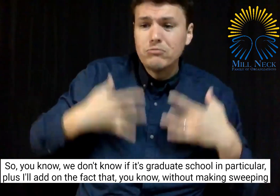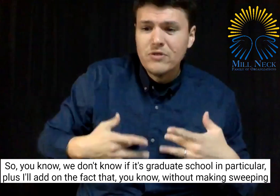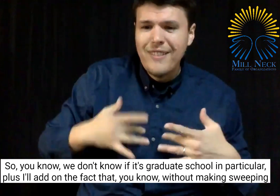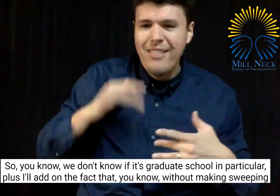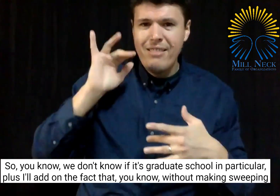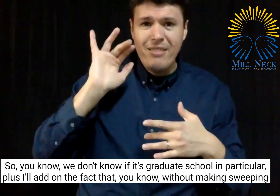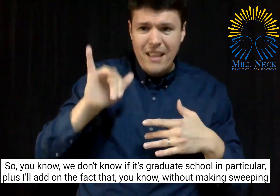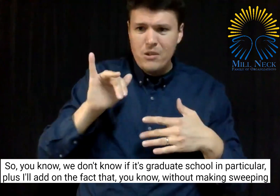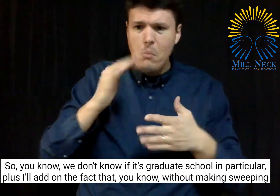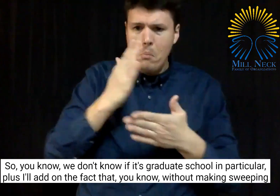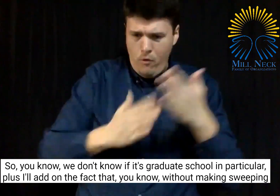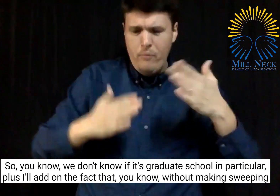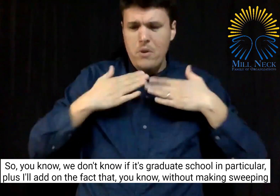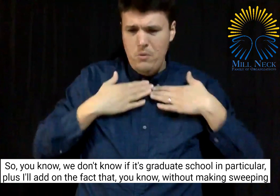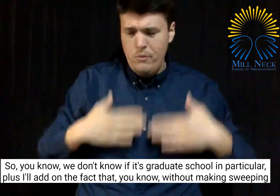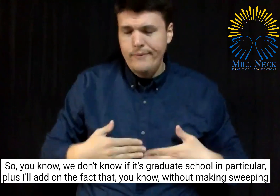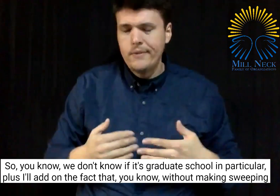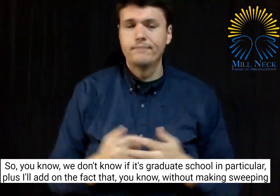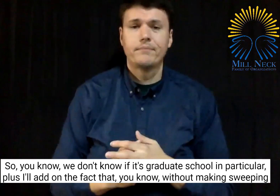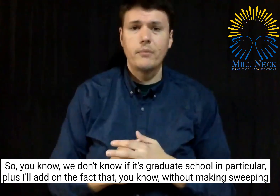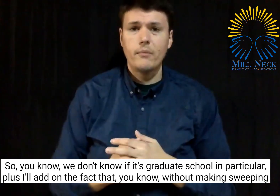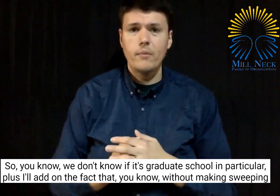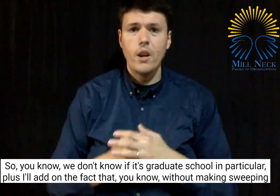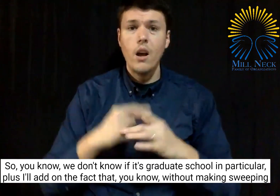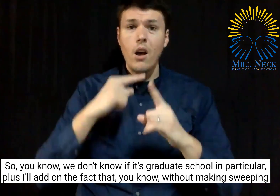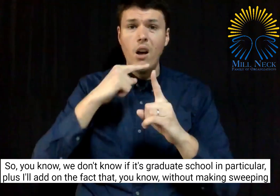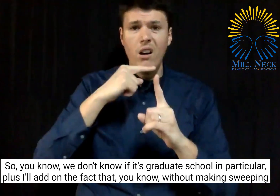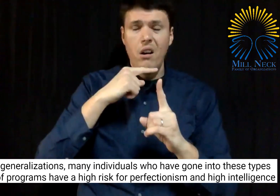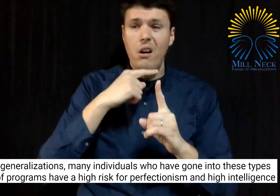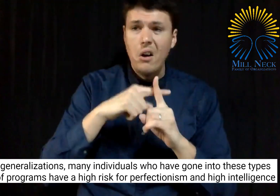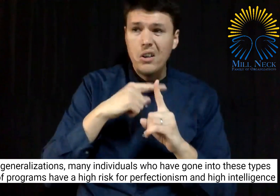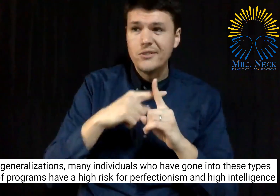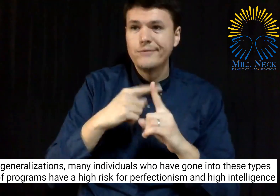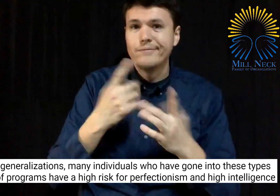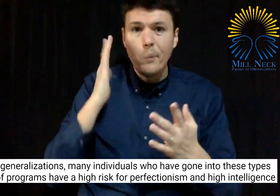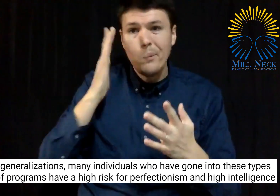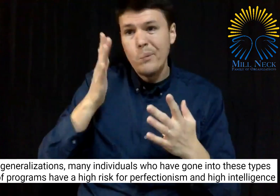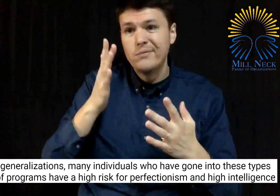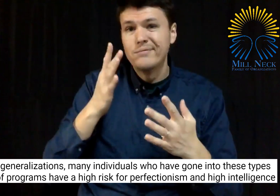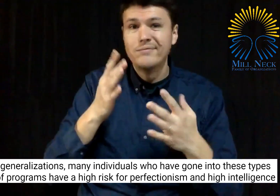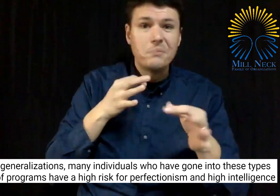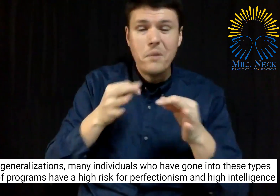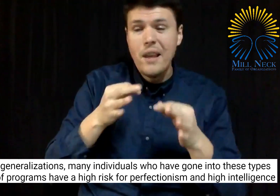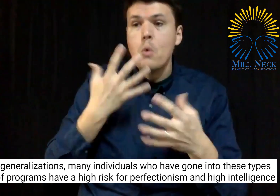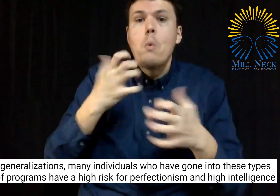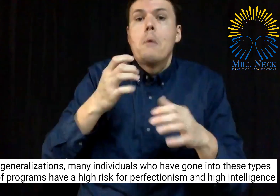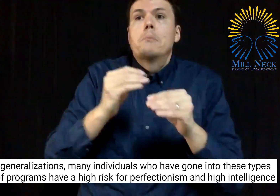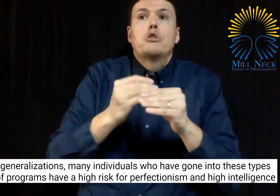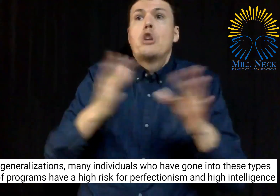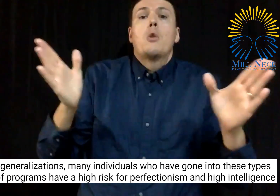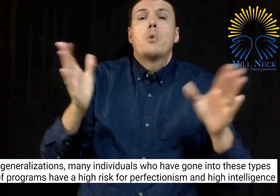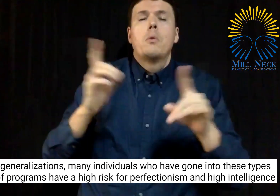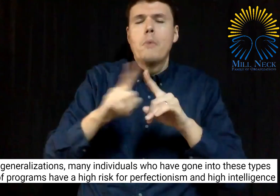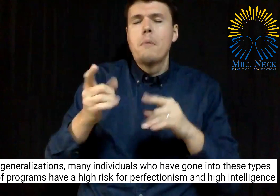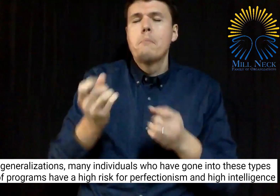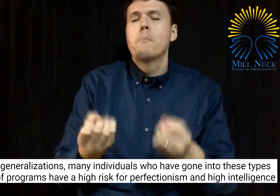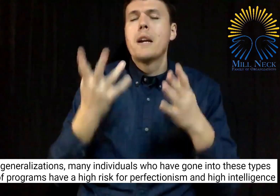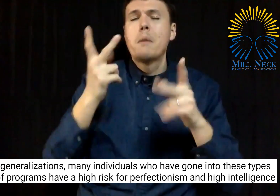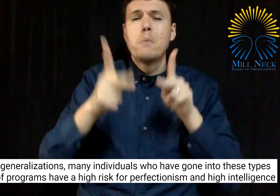add on the fact that, without making sweeping generalizations, many individuals who have gone into these types of programs have a high risk